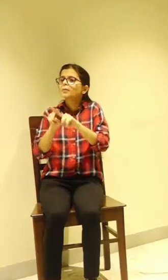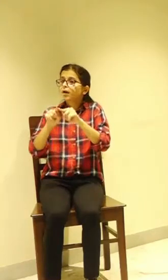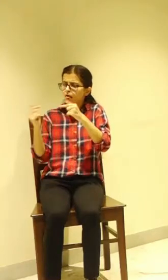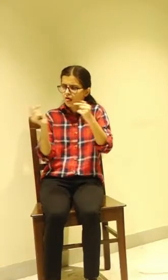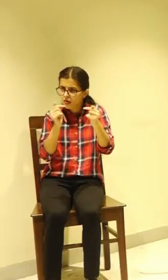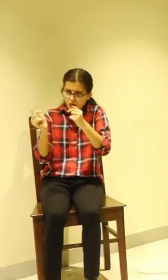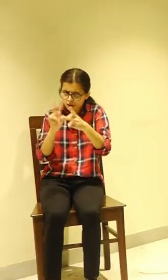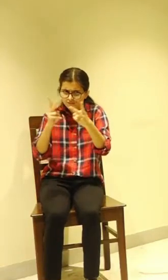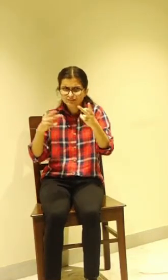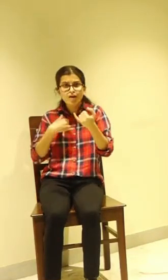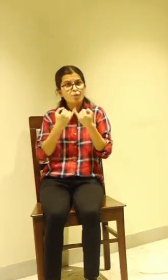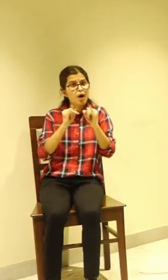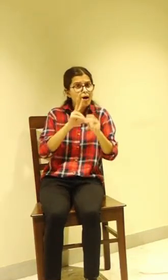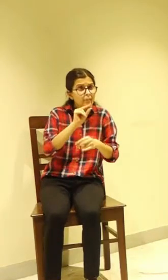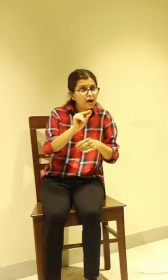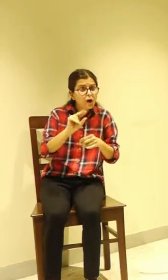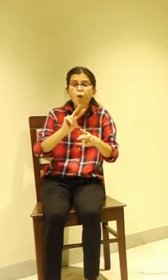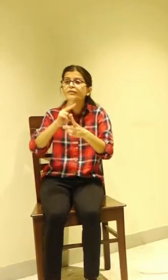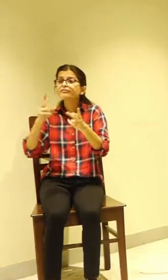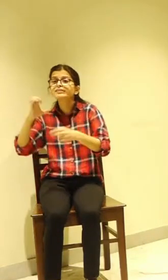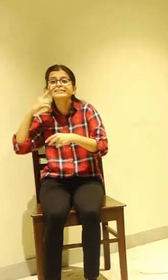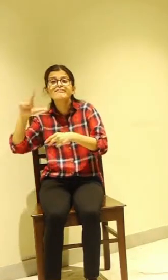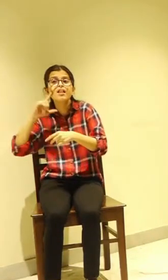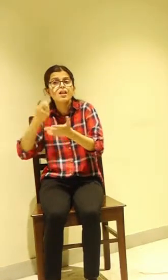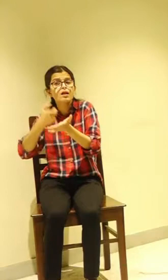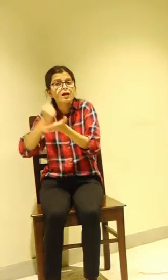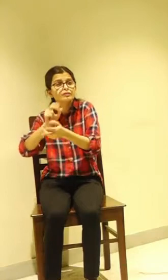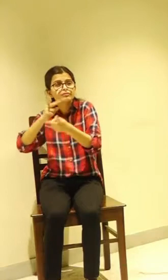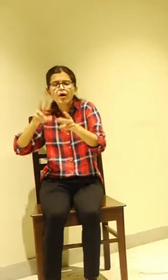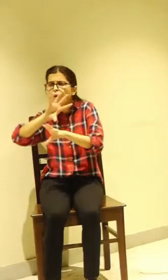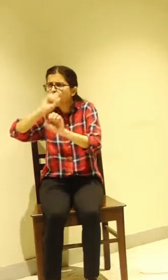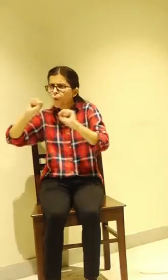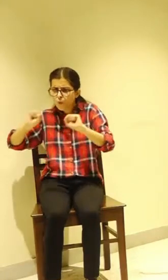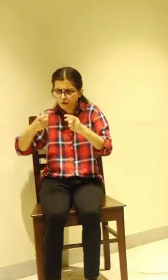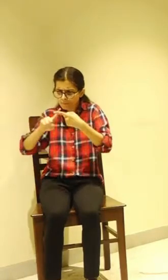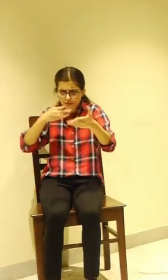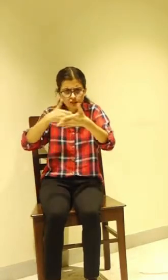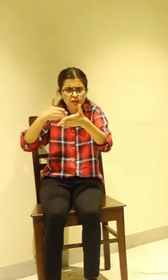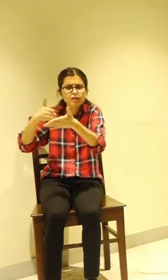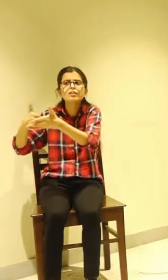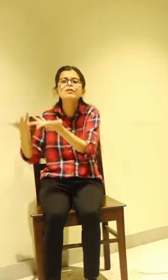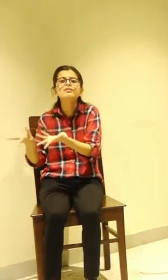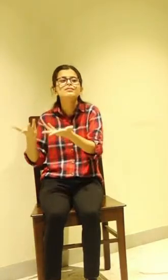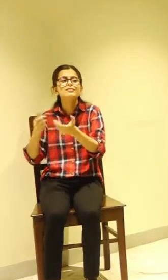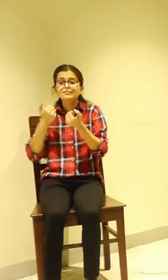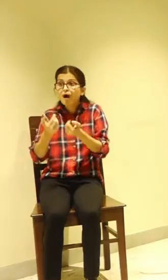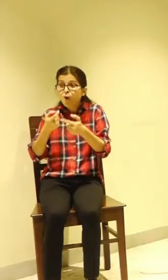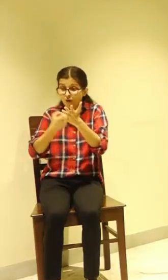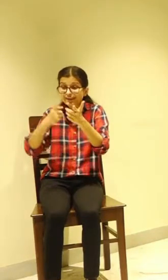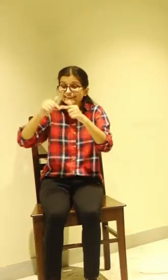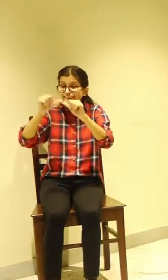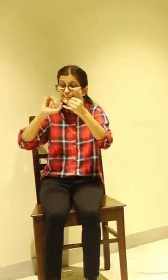from freedom and speech, the other civil liberty rights could be taken away subject to reasonable restrictions. Now this word